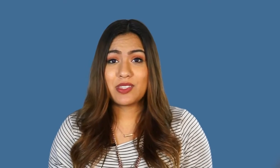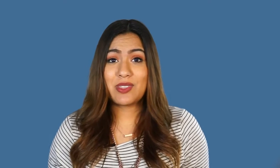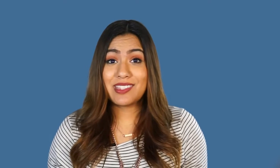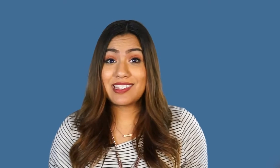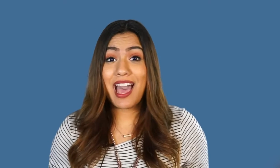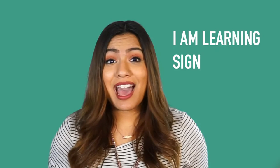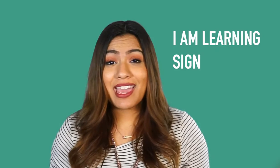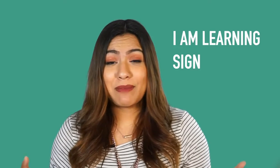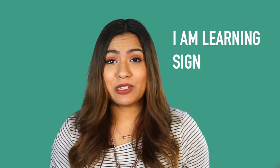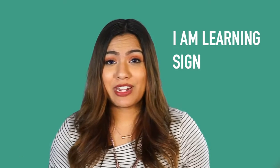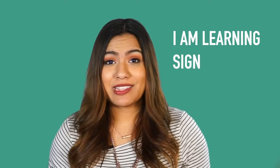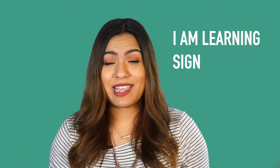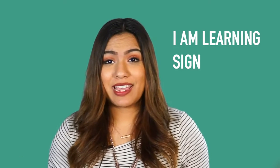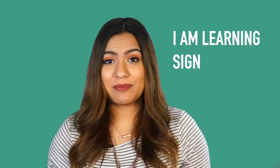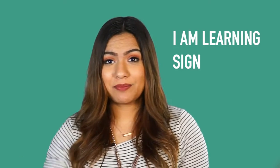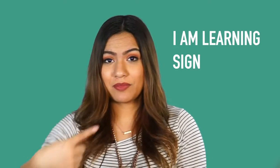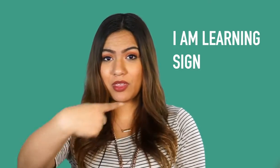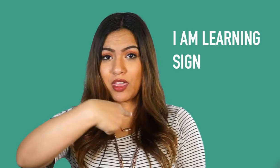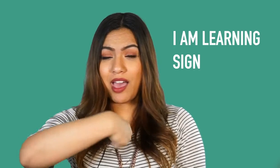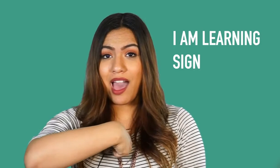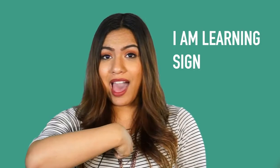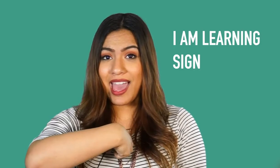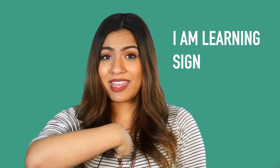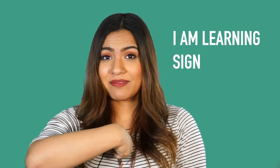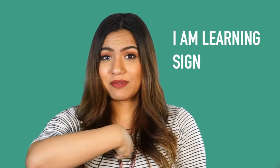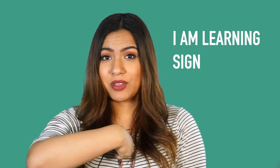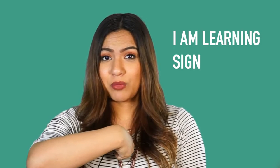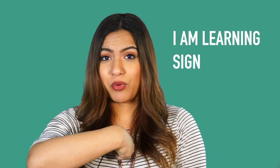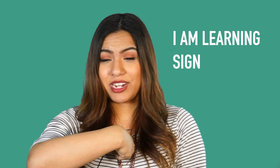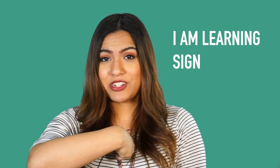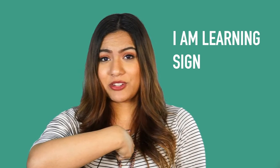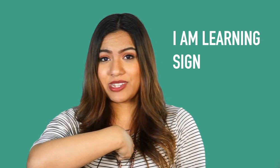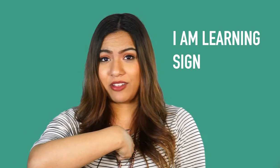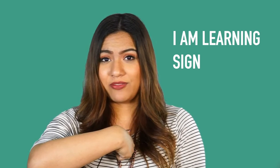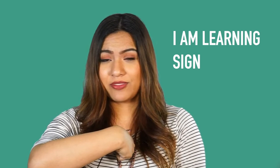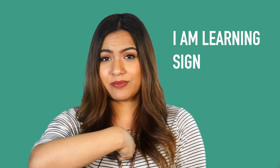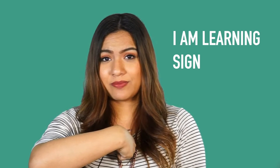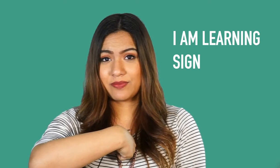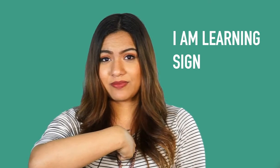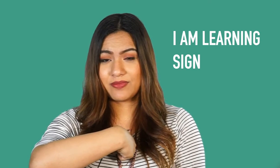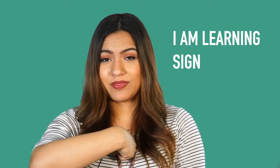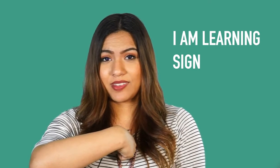So this is I am learning sign. I, pointing to yourself,